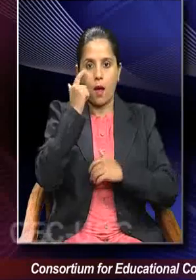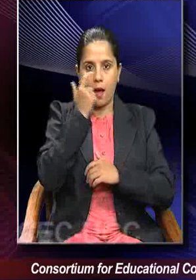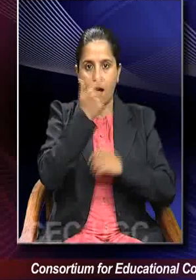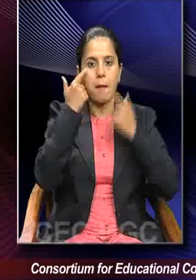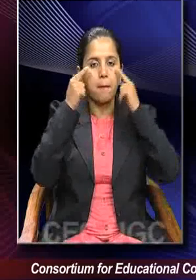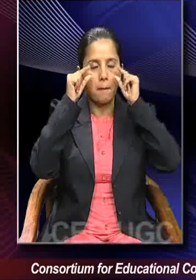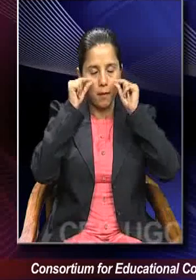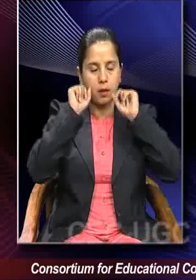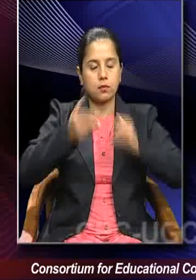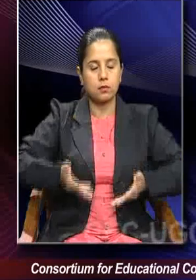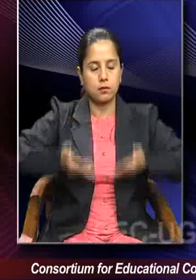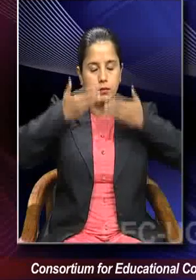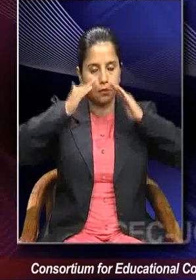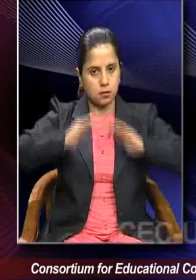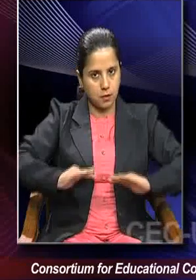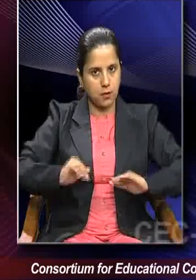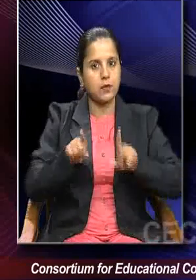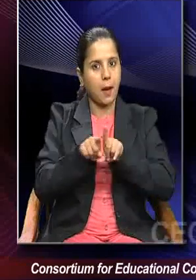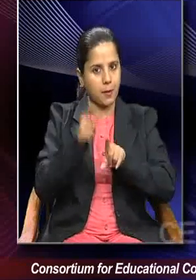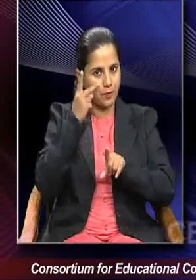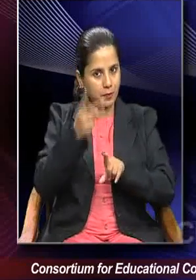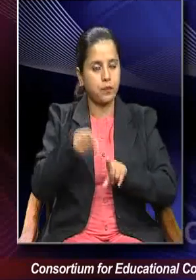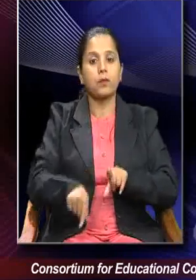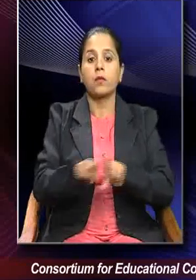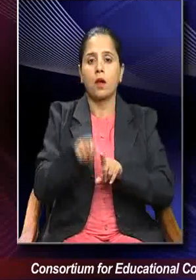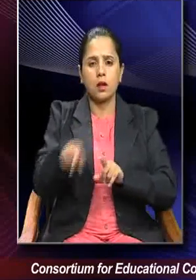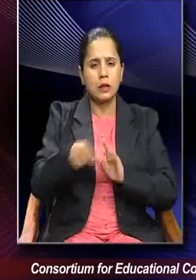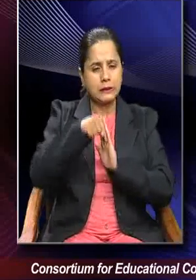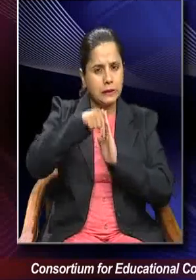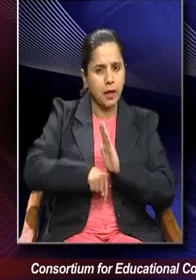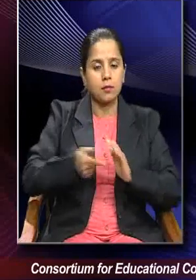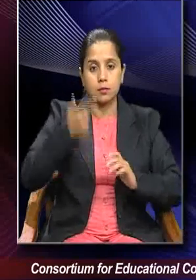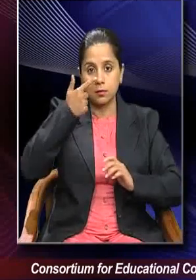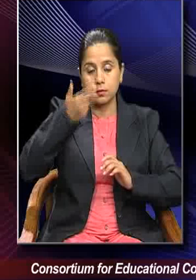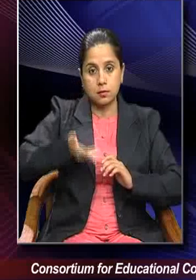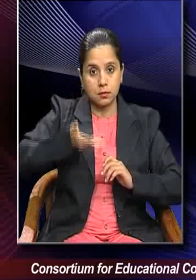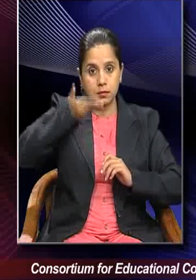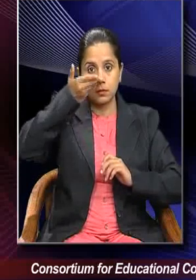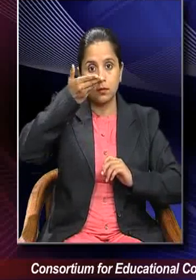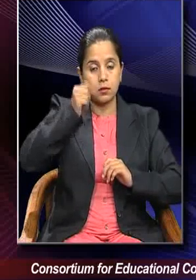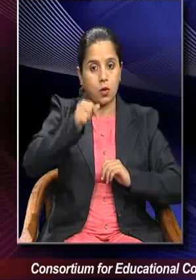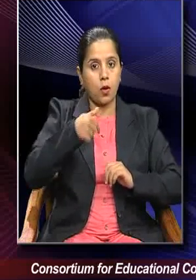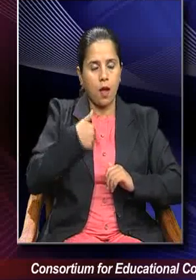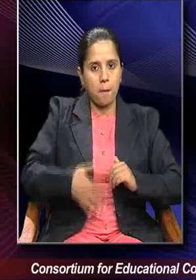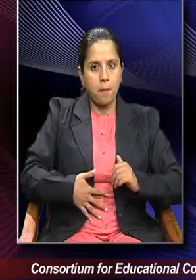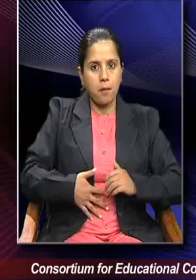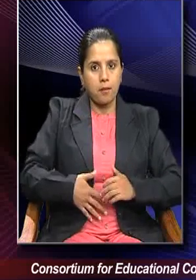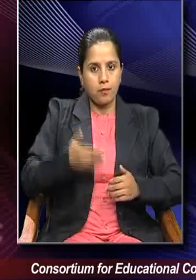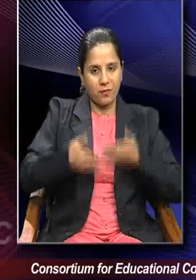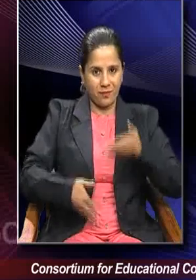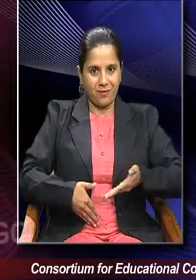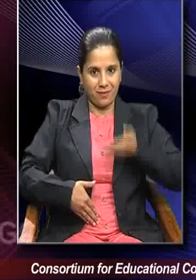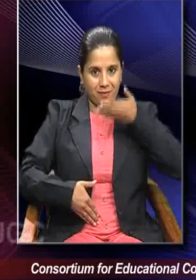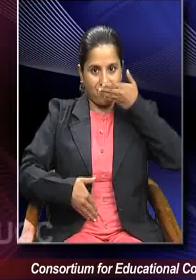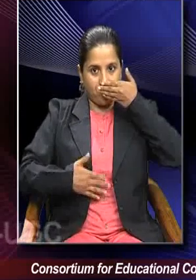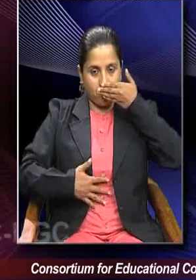closed, inhale slowly and deeply through your nose. Feel your belly rise as you